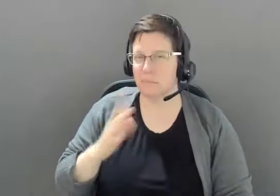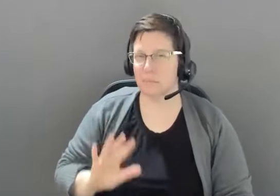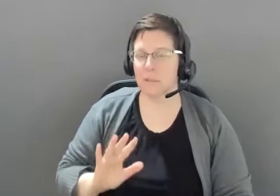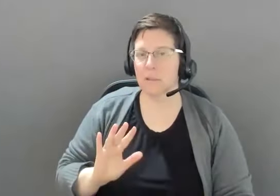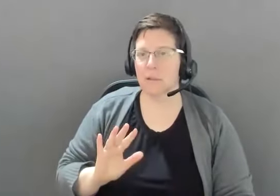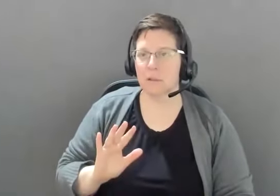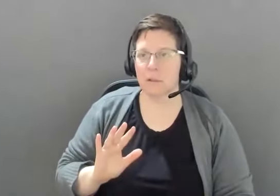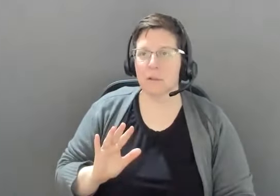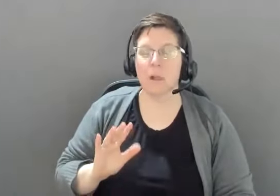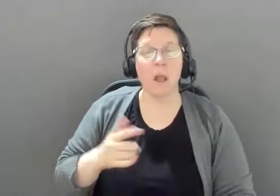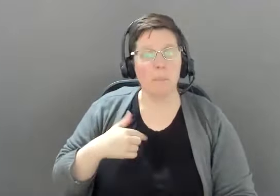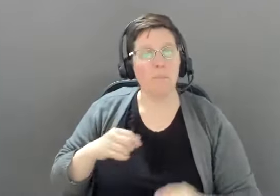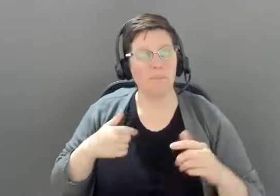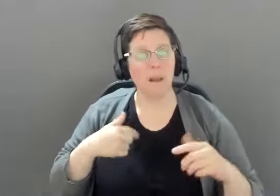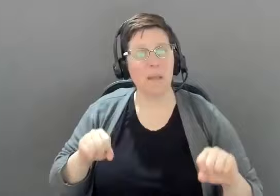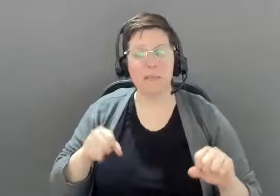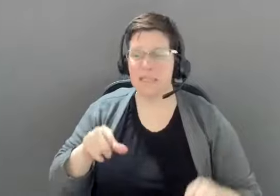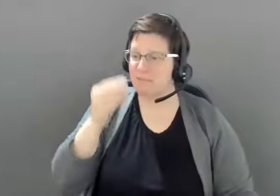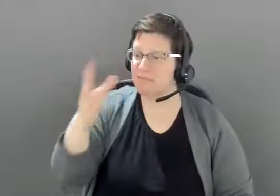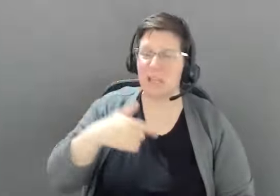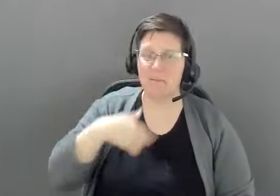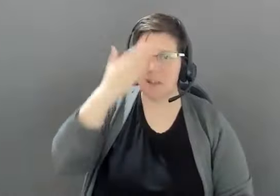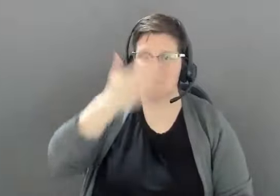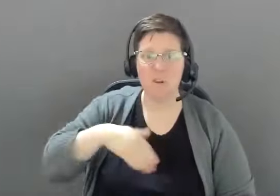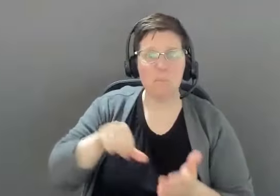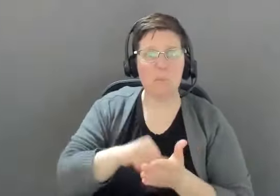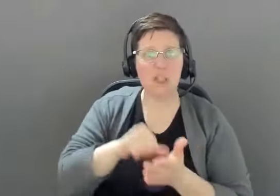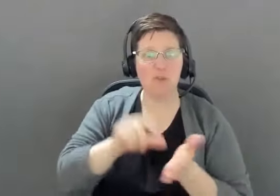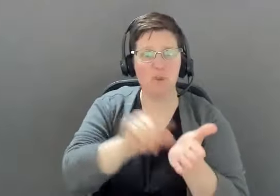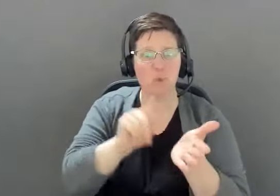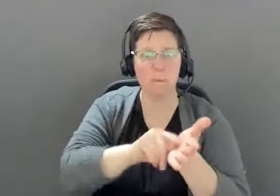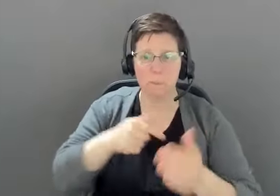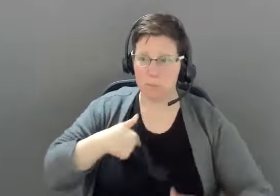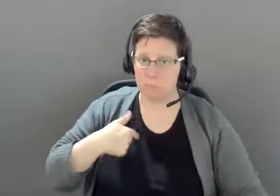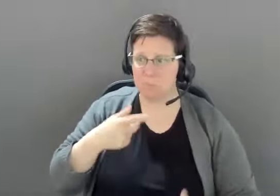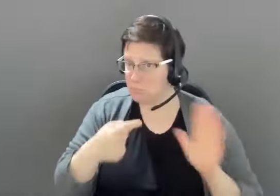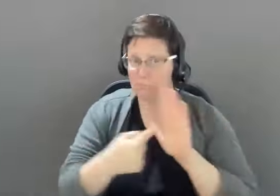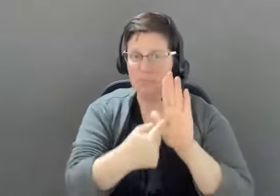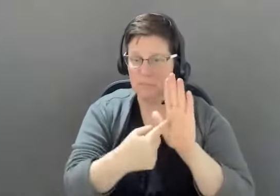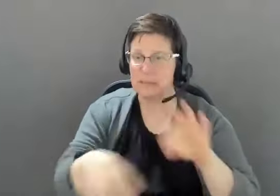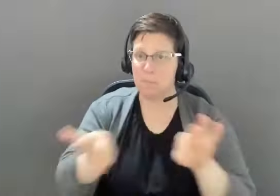with being able to say, you were on the front page of the Globe and Mail, and different outlets are paying attention.